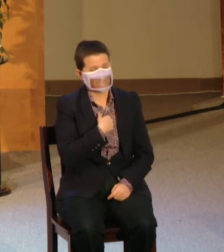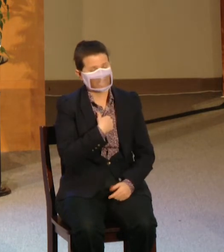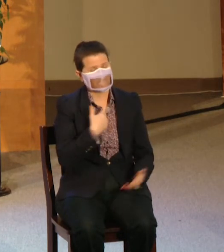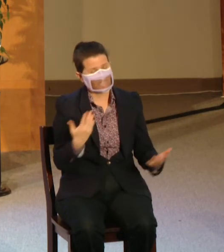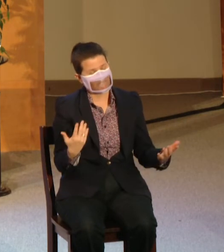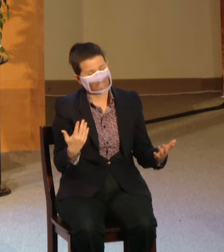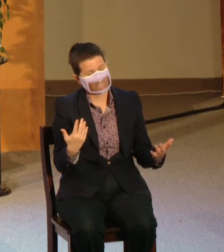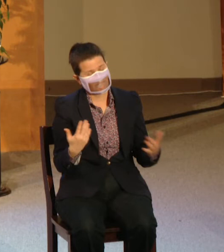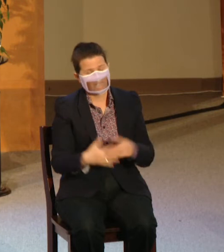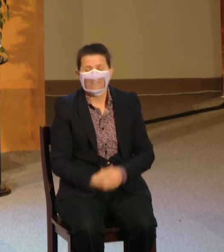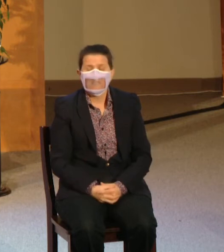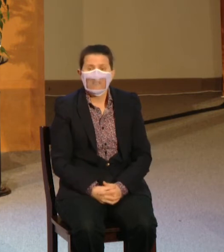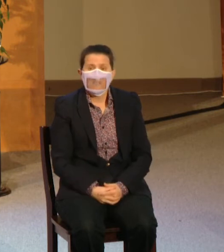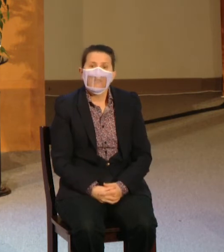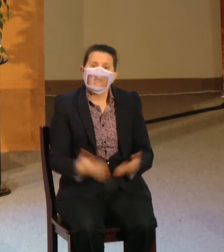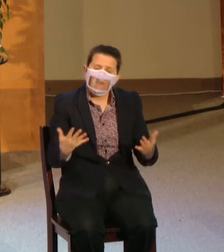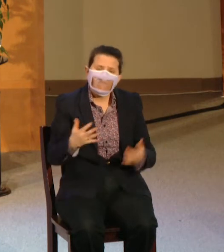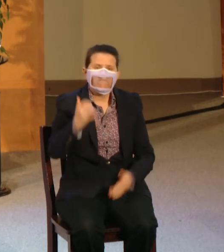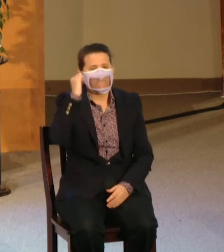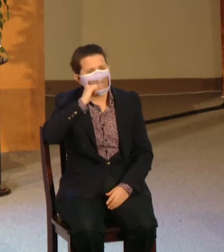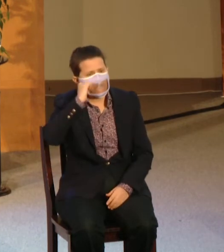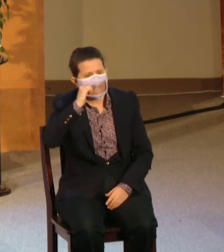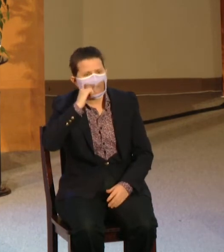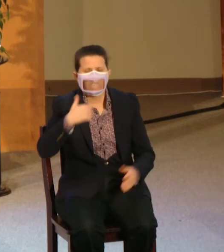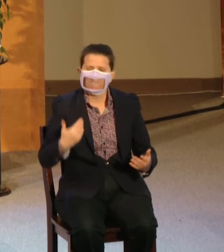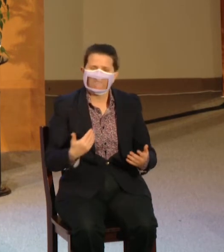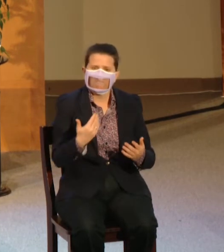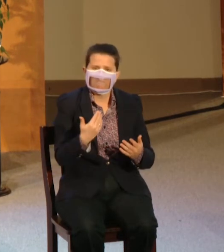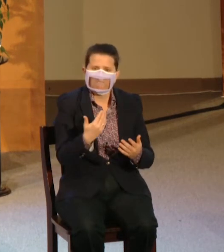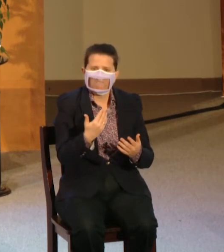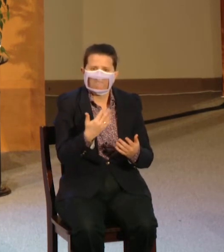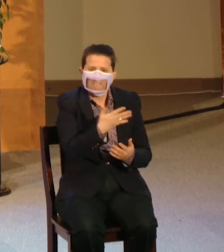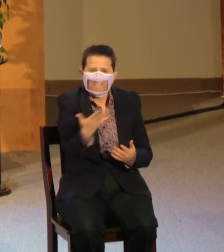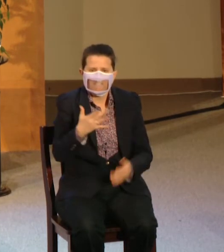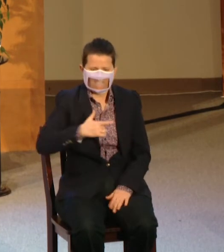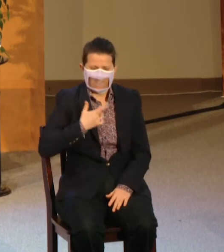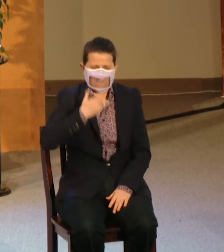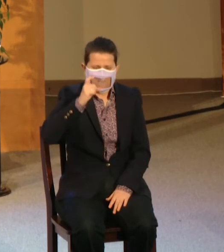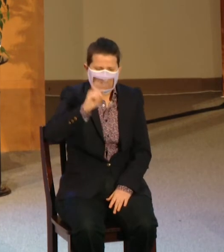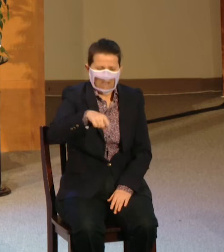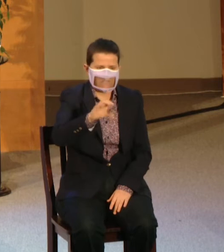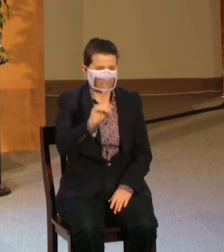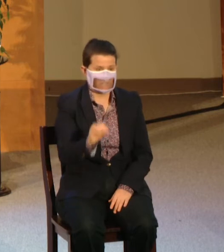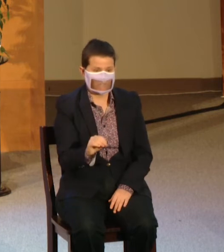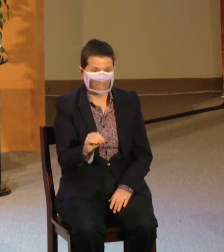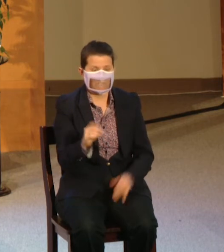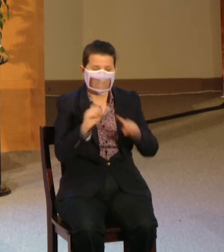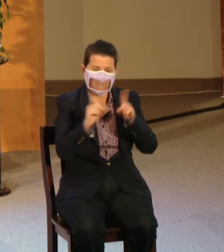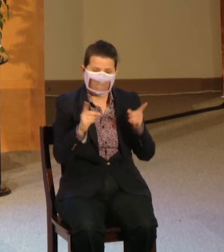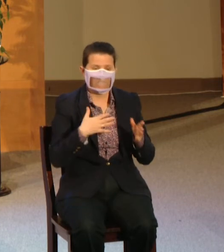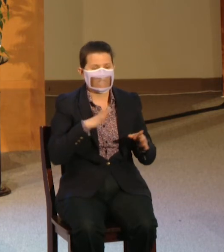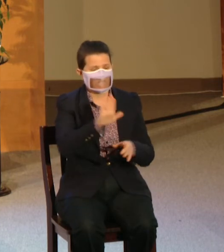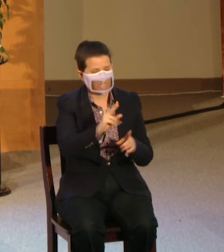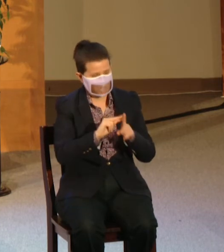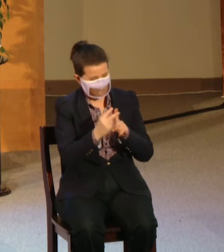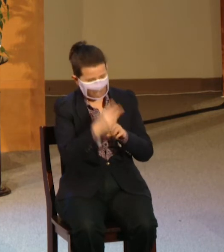Now, you know, granted, there are things we do every day that we think we have to do, but you can even change your mindset about that. You